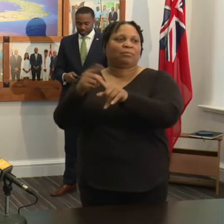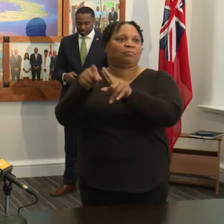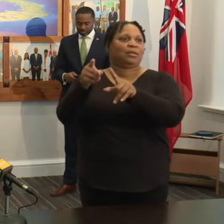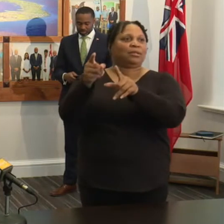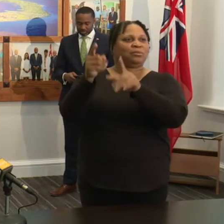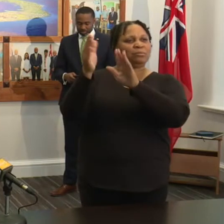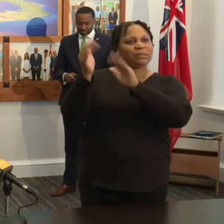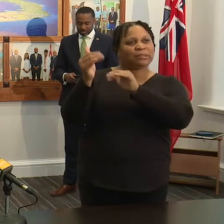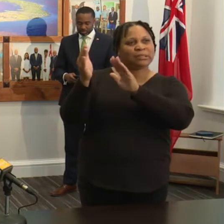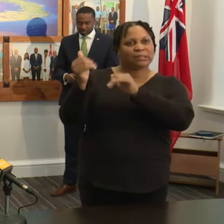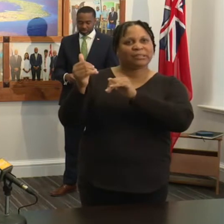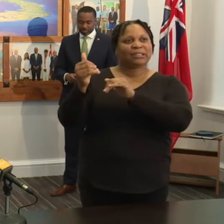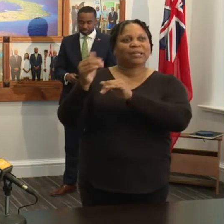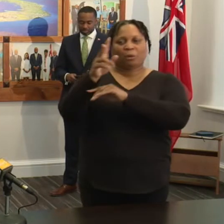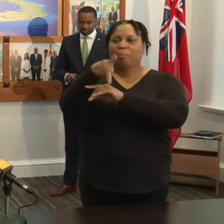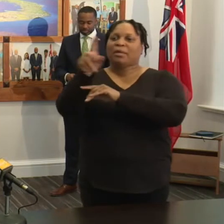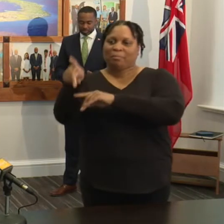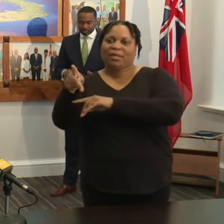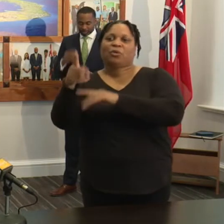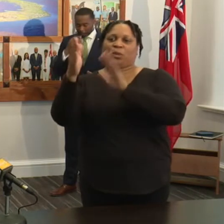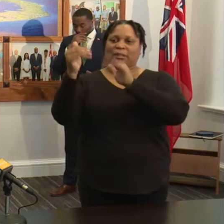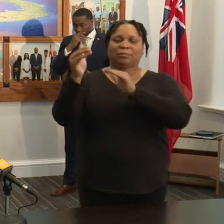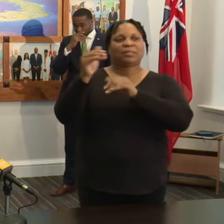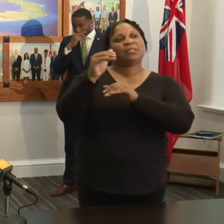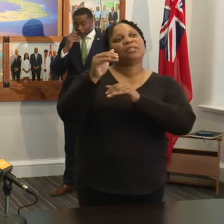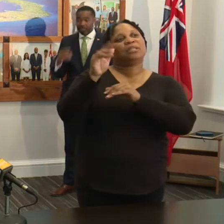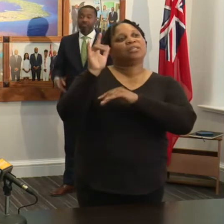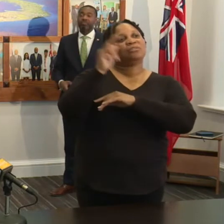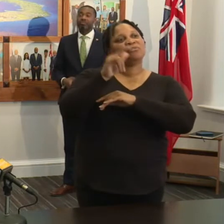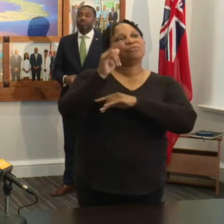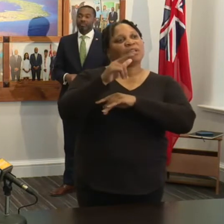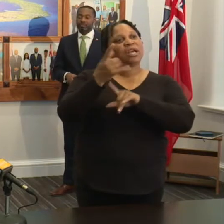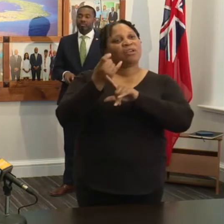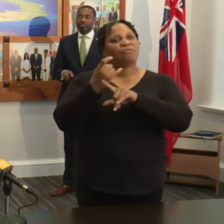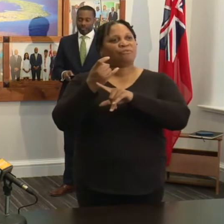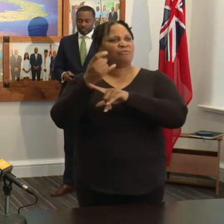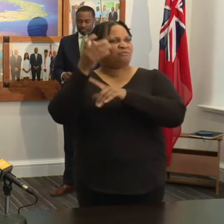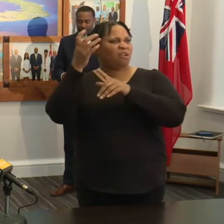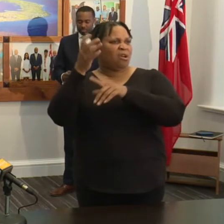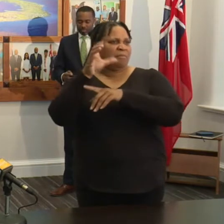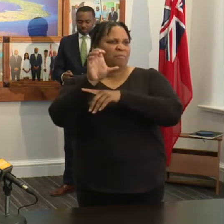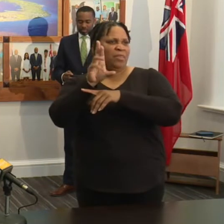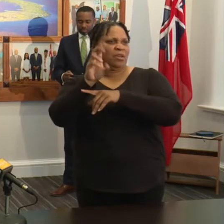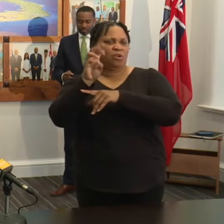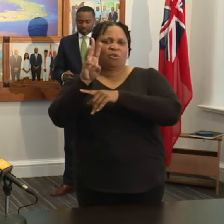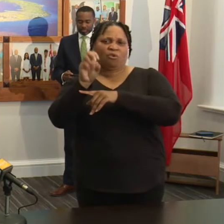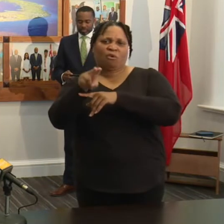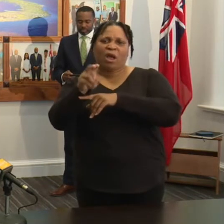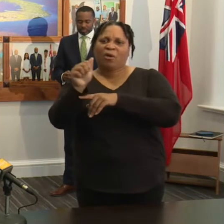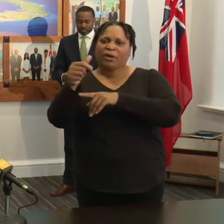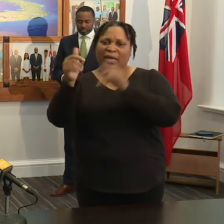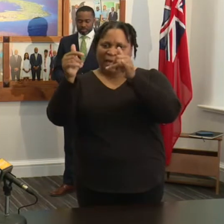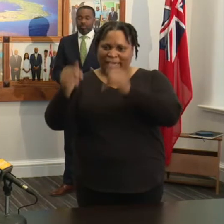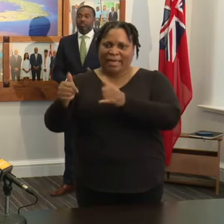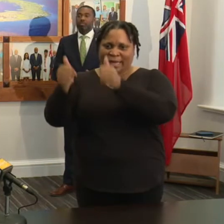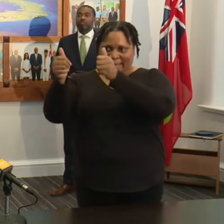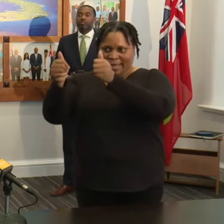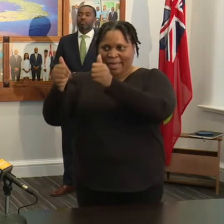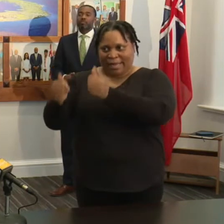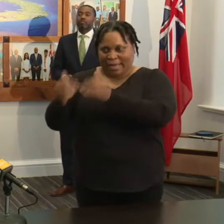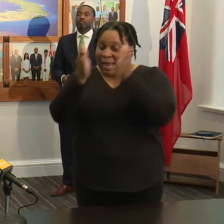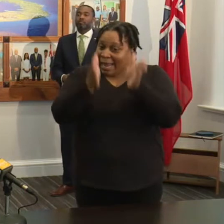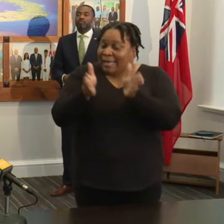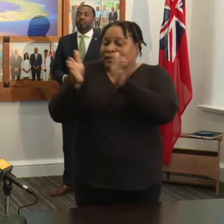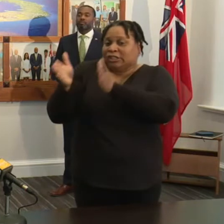anticipating the BA flight next week from the Crown Agents, also having further PPE. I believe that's scheduled to arrive